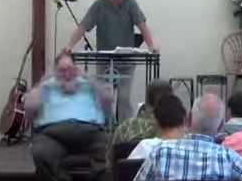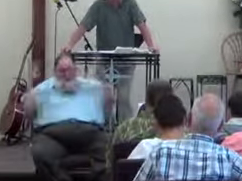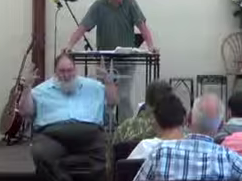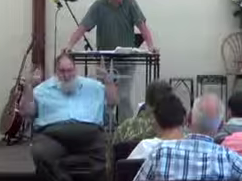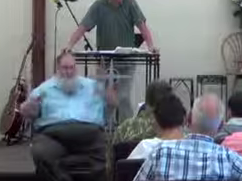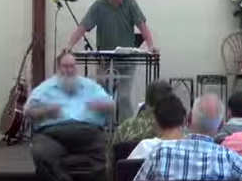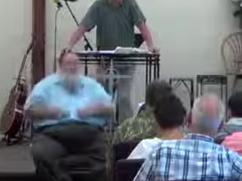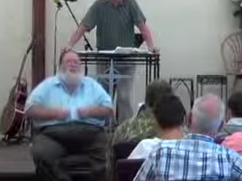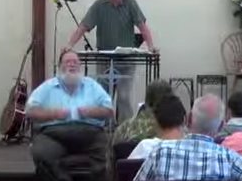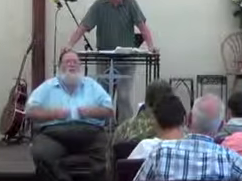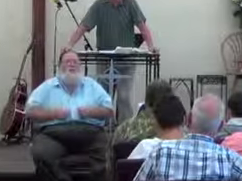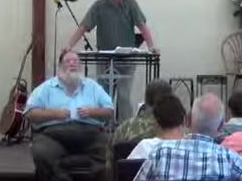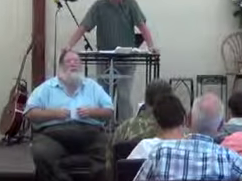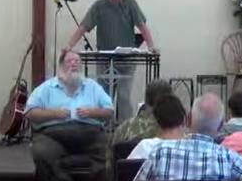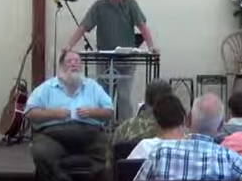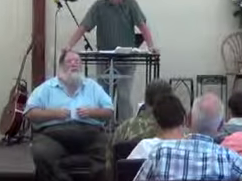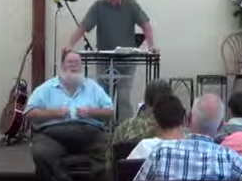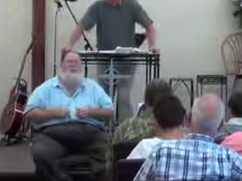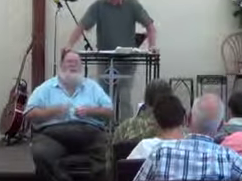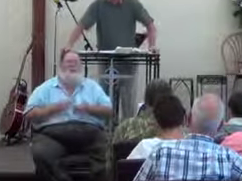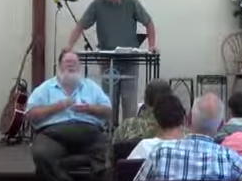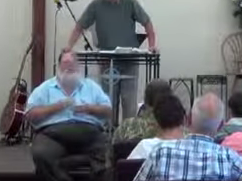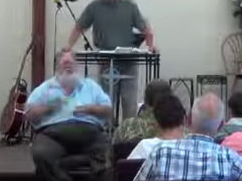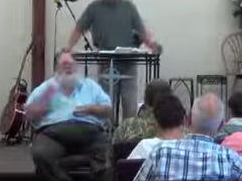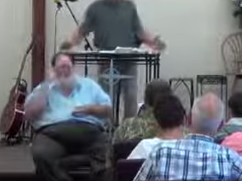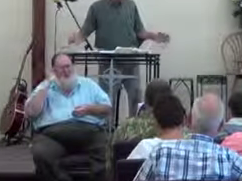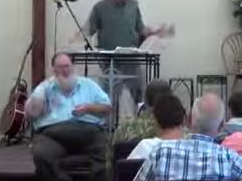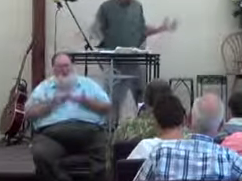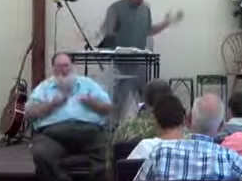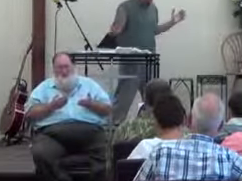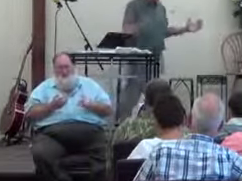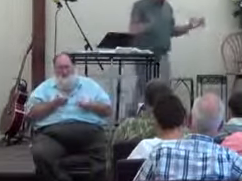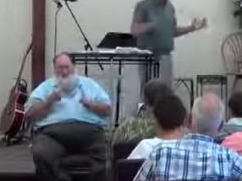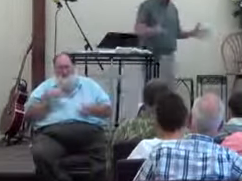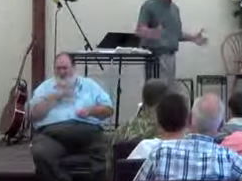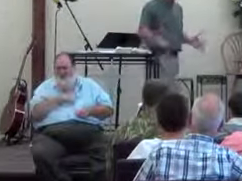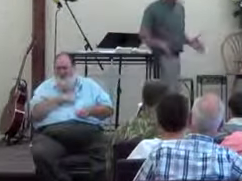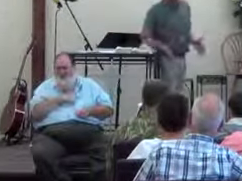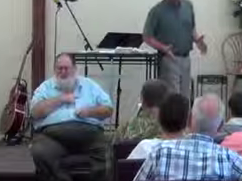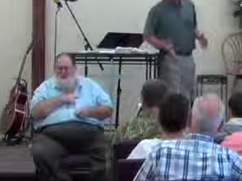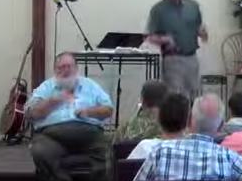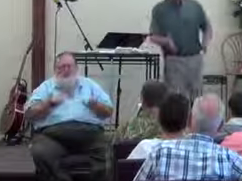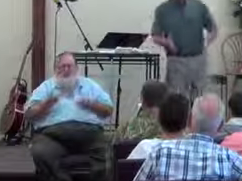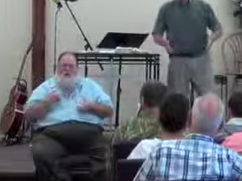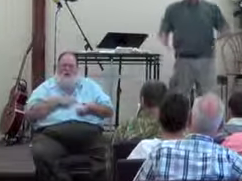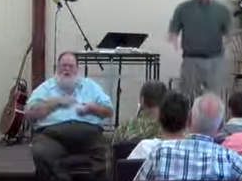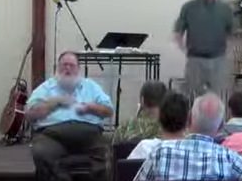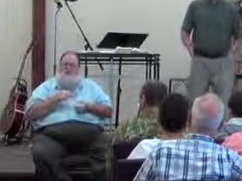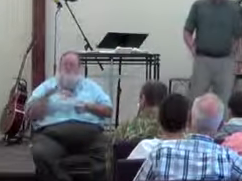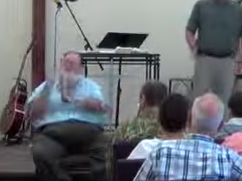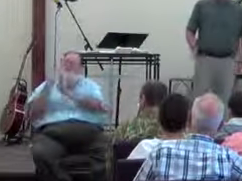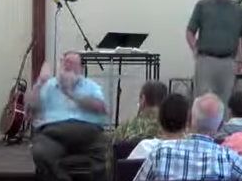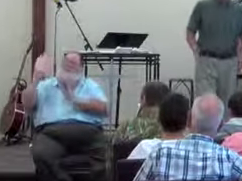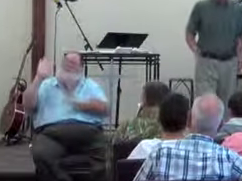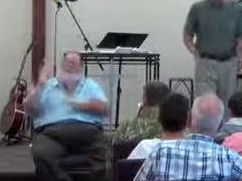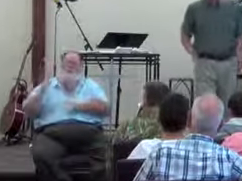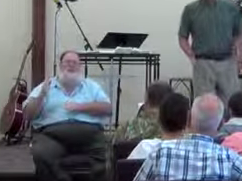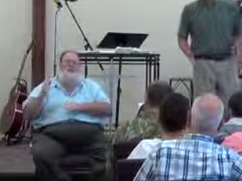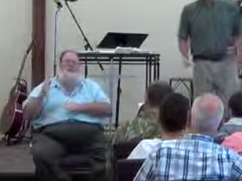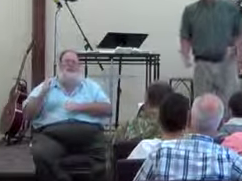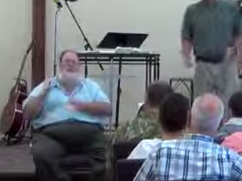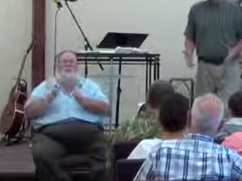that mindset that everything that we have is of ours. I want us to come into Him with holiness and praise and